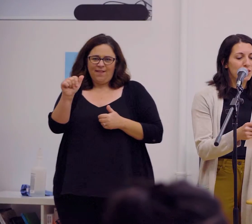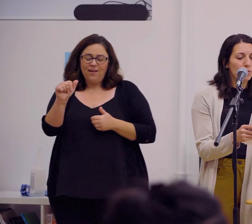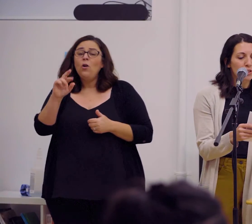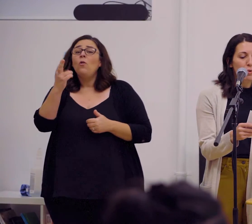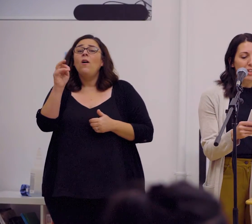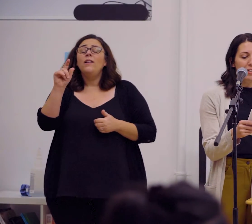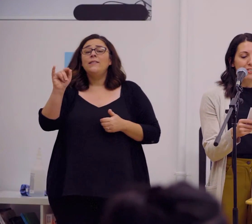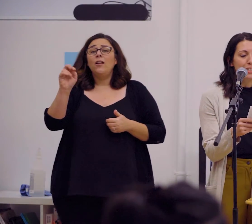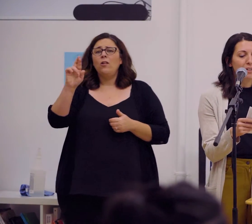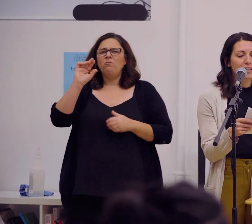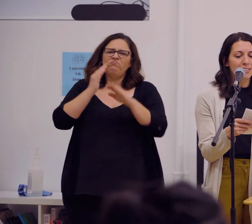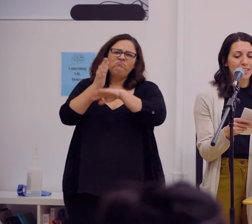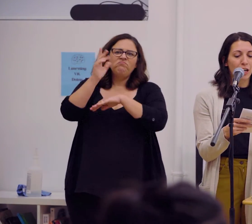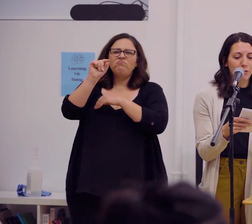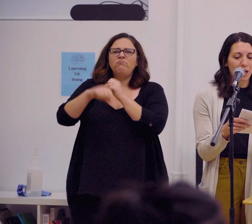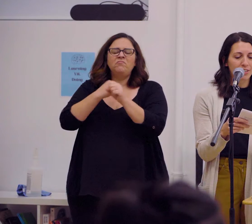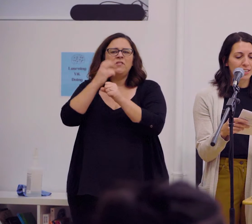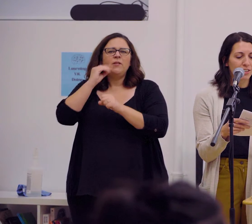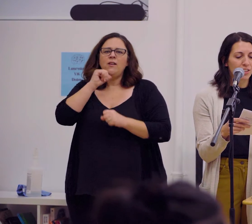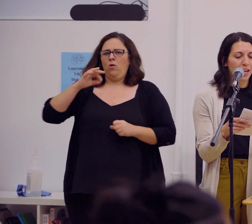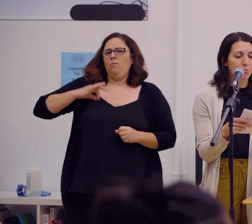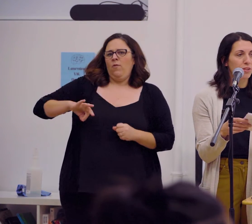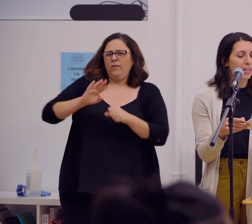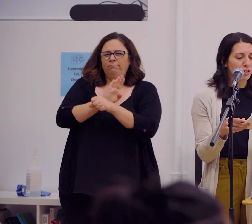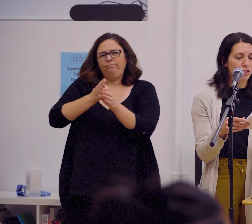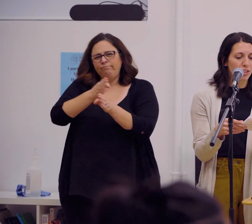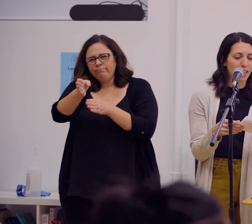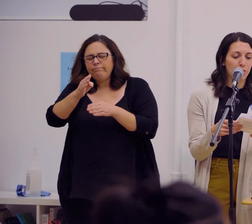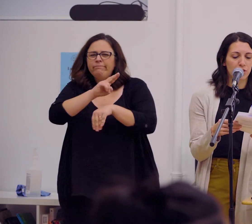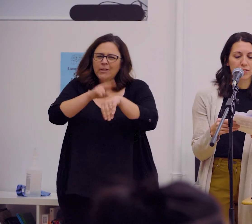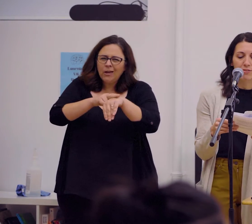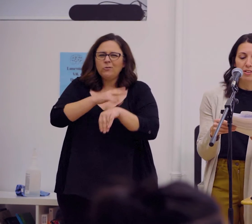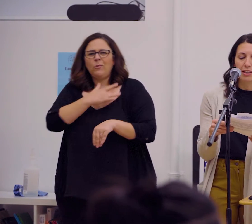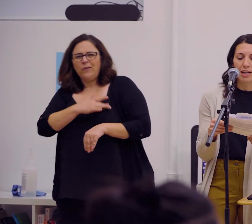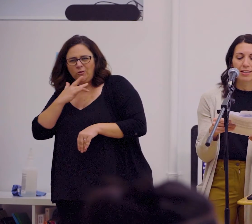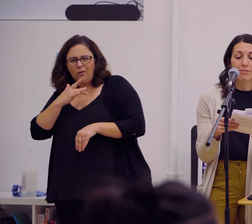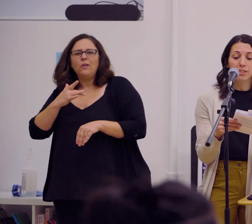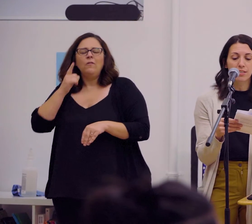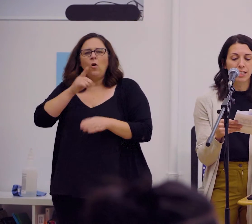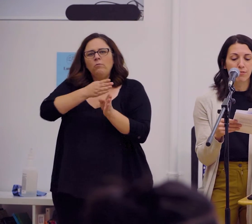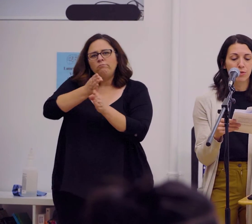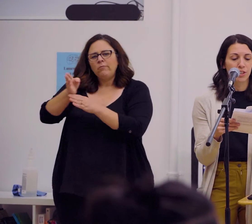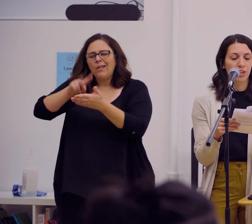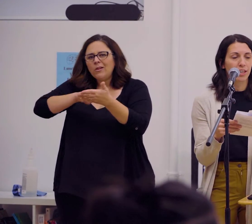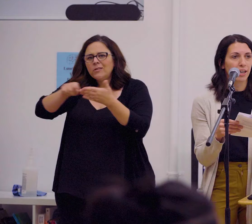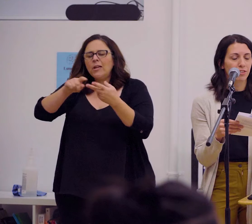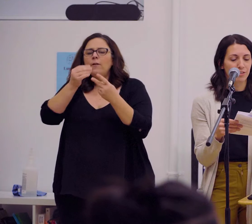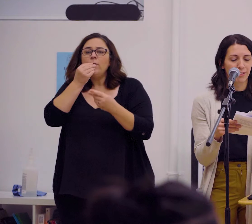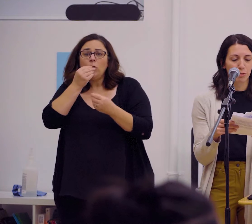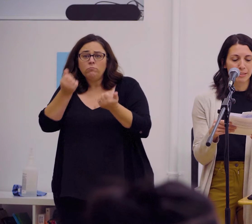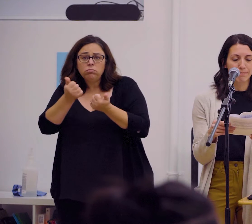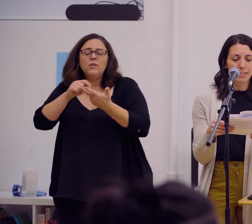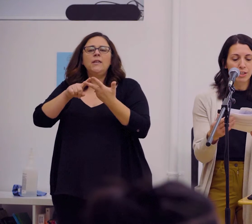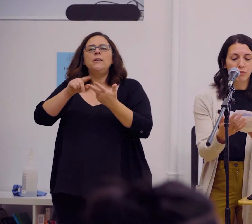Rhonda Taylor has over 20 years of experience in the not-for-profit sector at both the national and provincial level in areas of literacy, food security, and